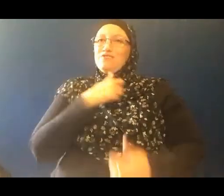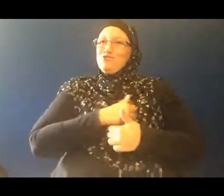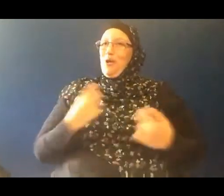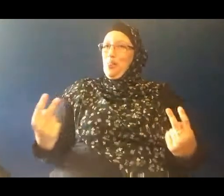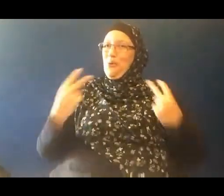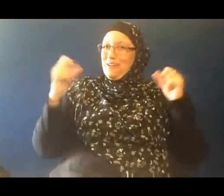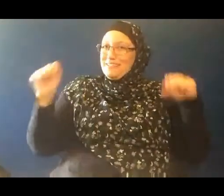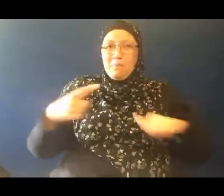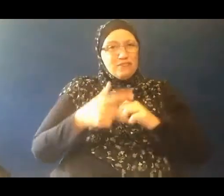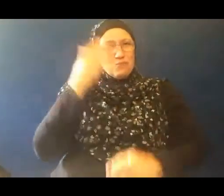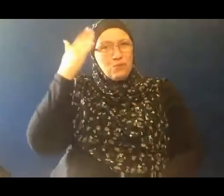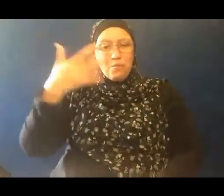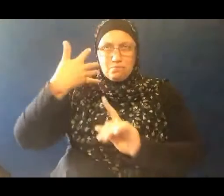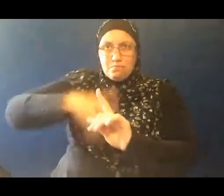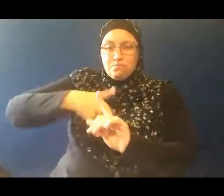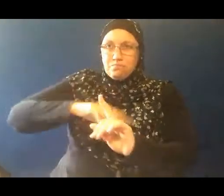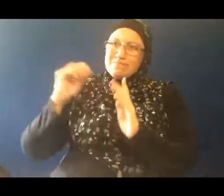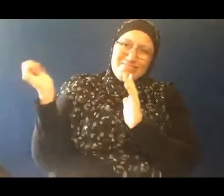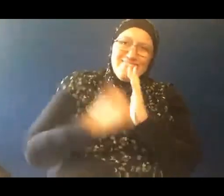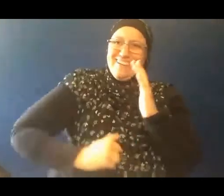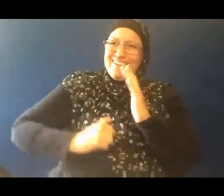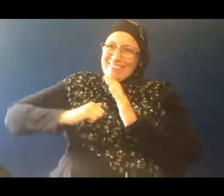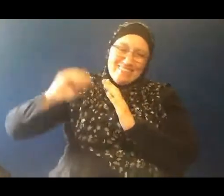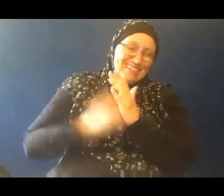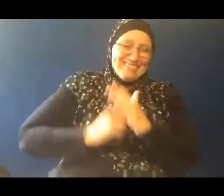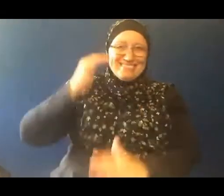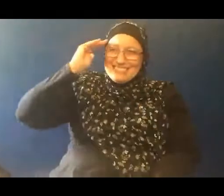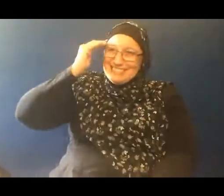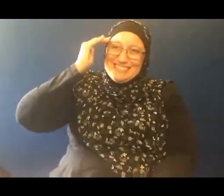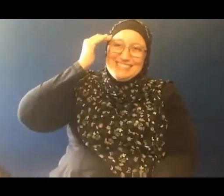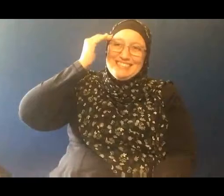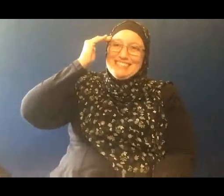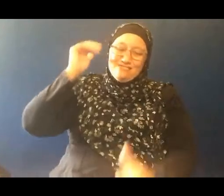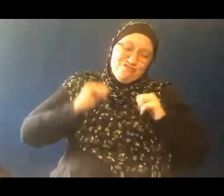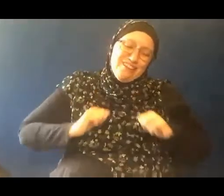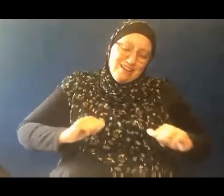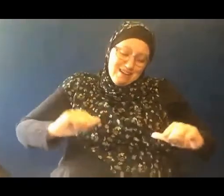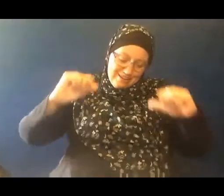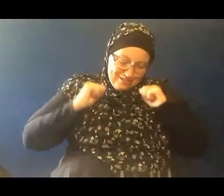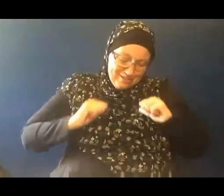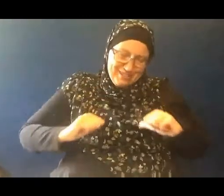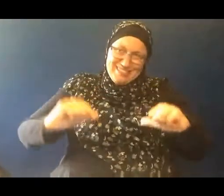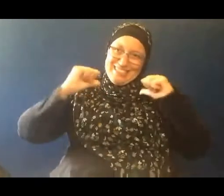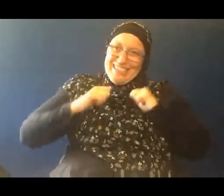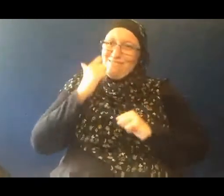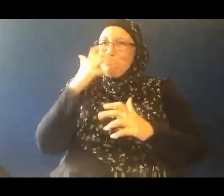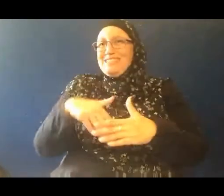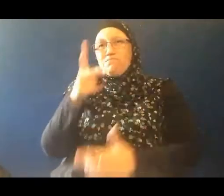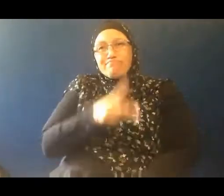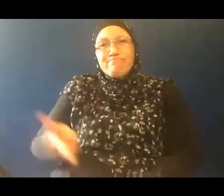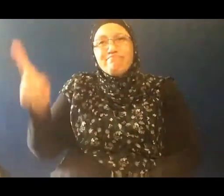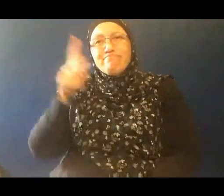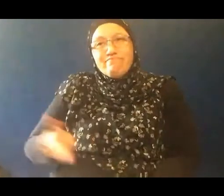you don't know the hardship I have gone through. You don't know the training I've undertaken. And